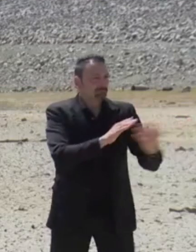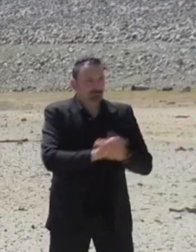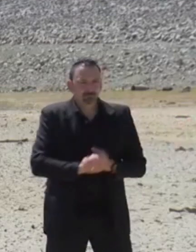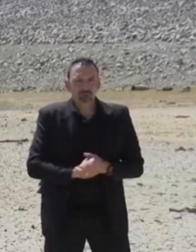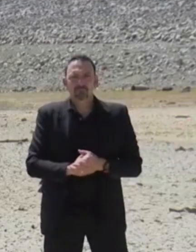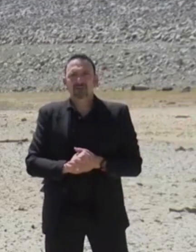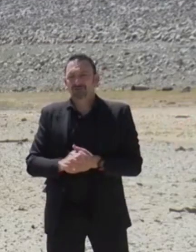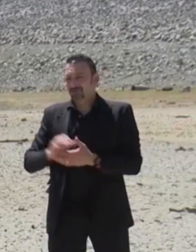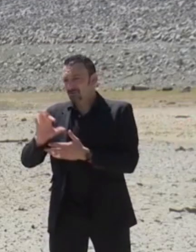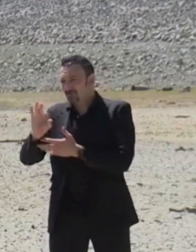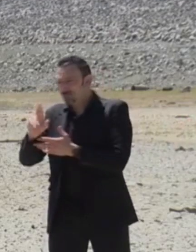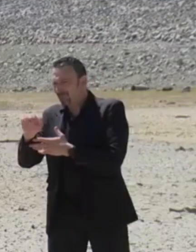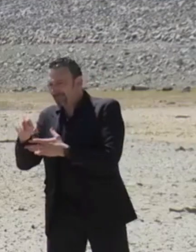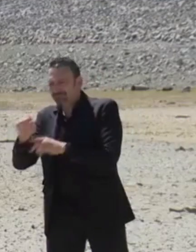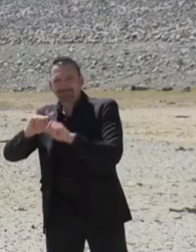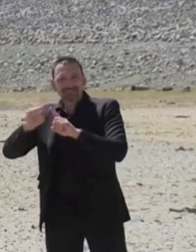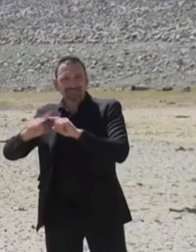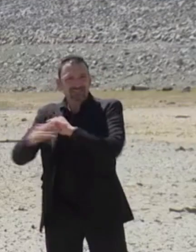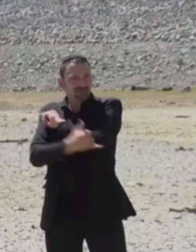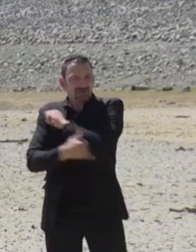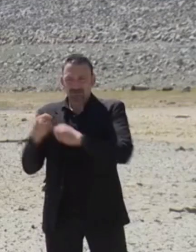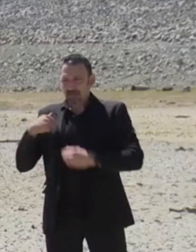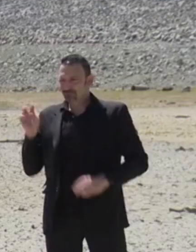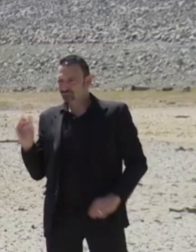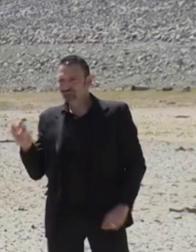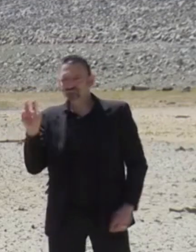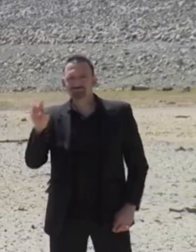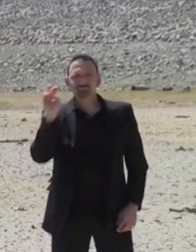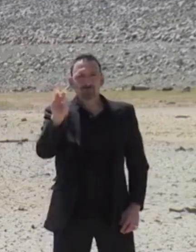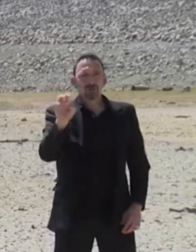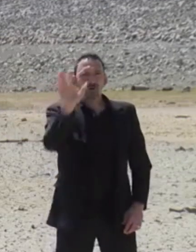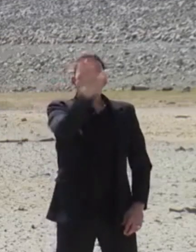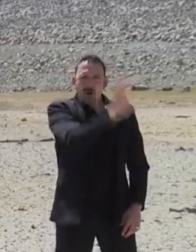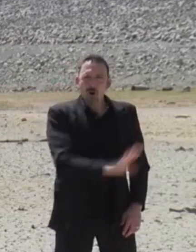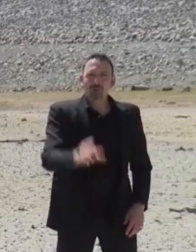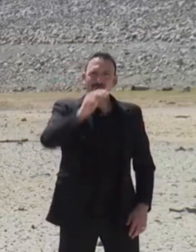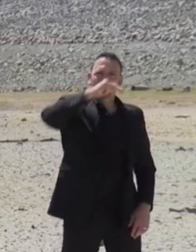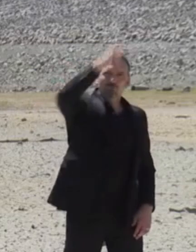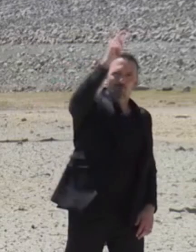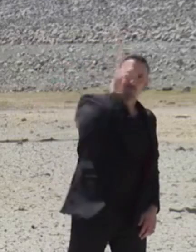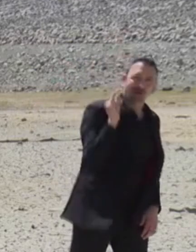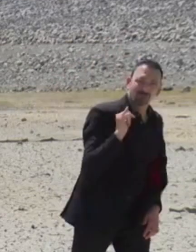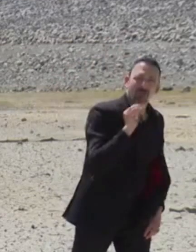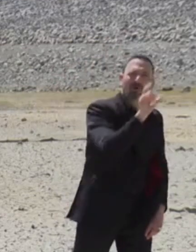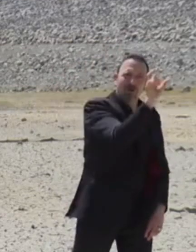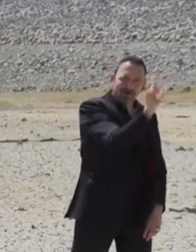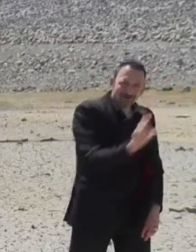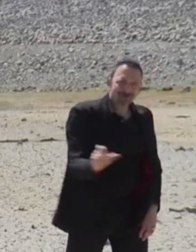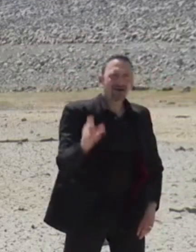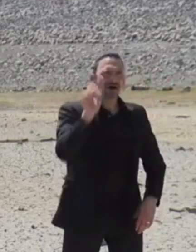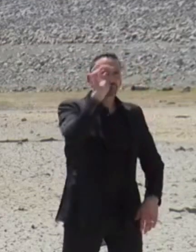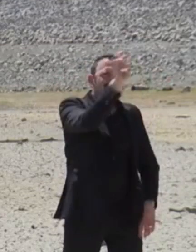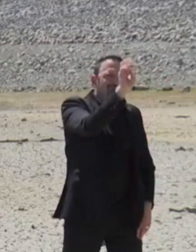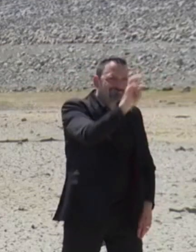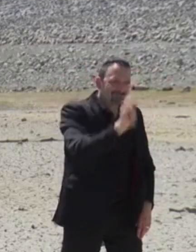in Fresno County, Northern California, and certainly our friends and partners in Southern California.